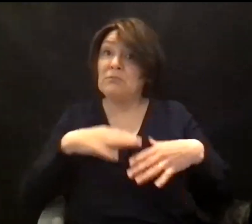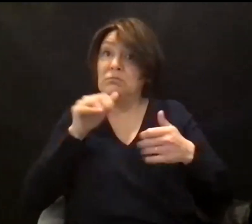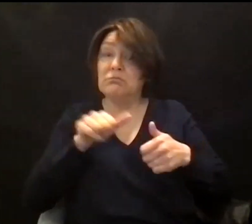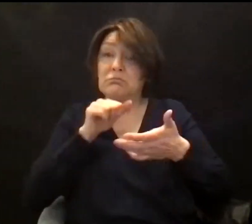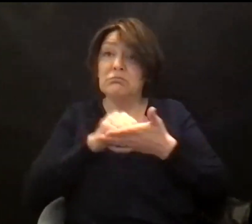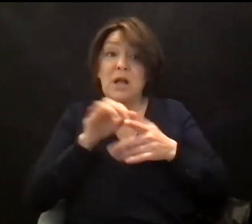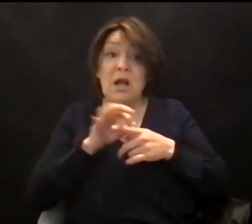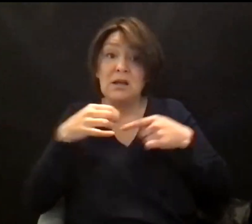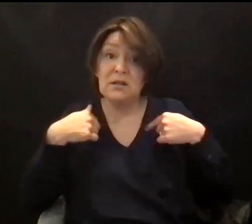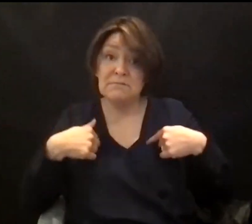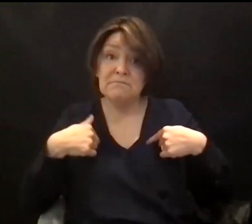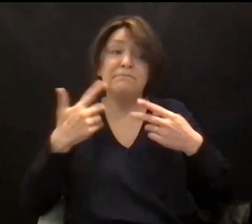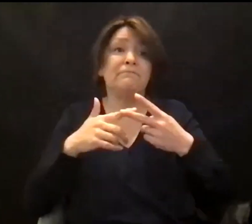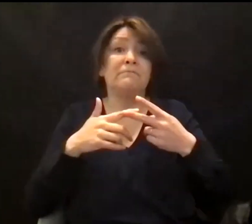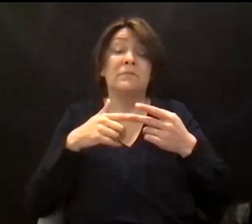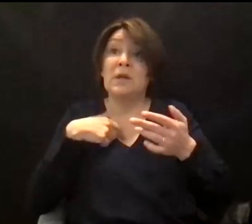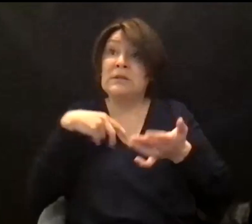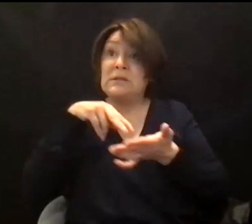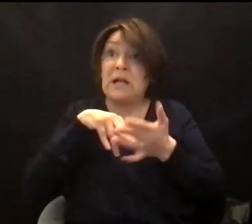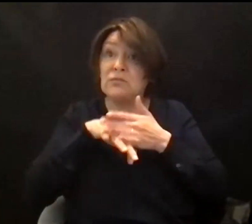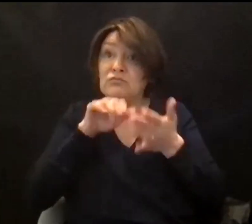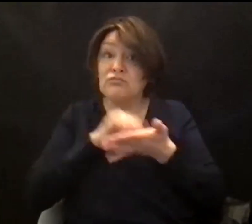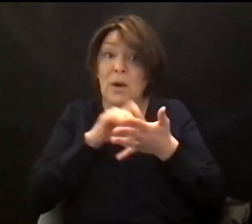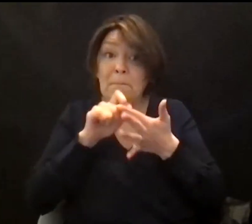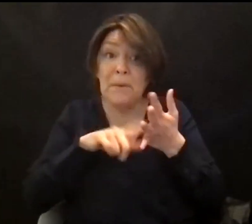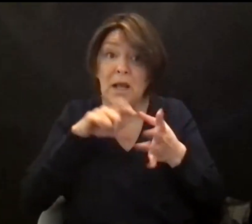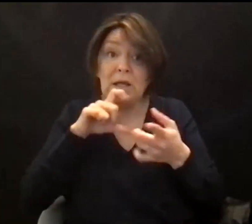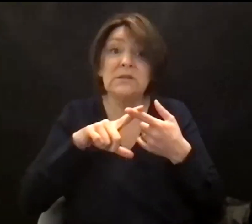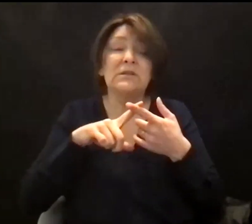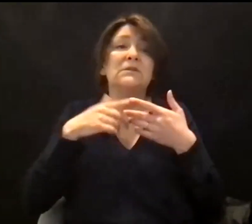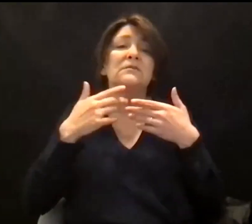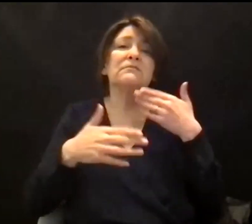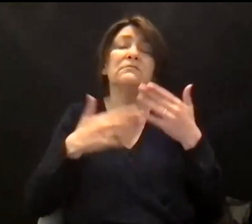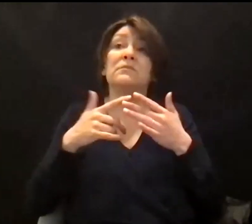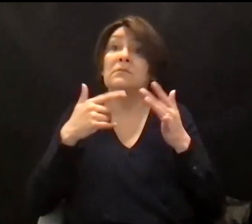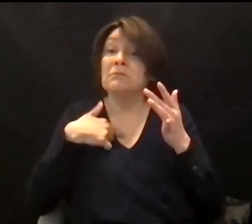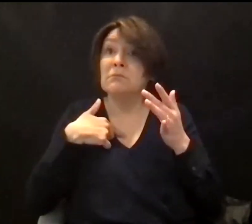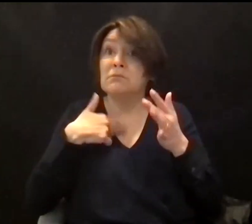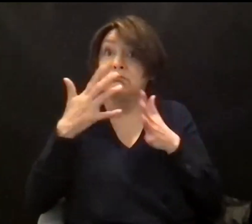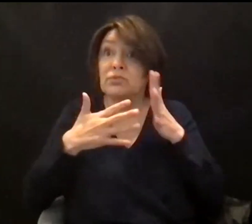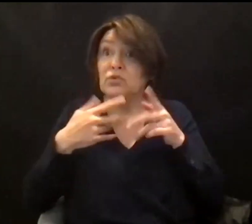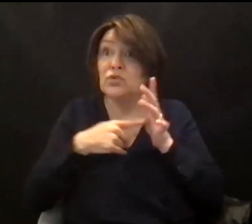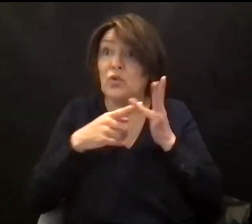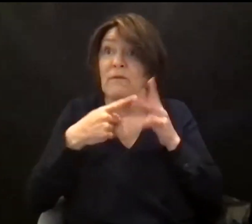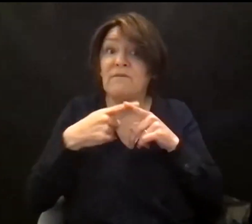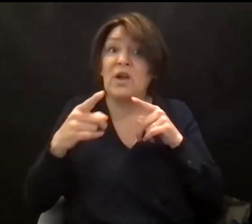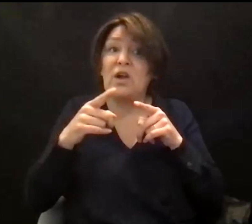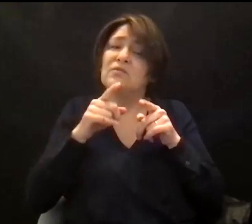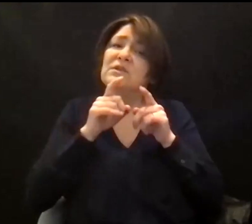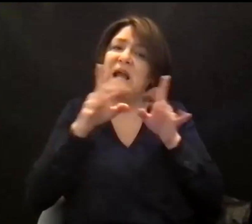your perspective. Am I wearing the right colours? Am I standing in an appropriate place? Am I